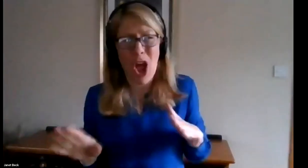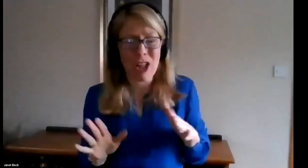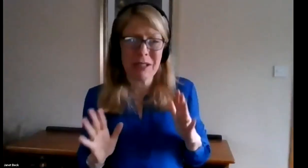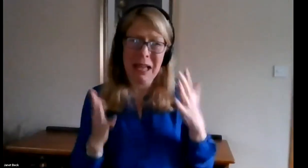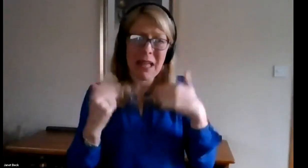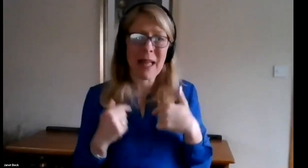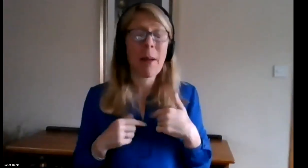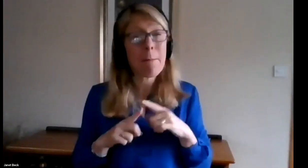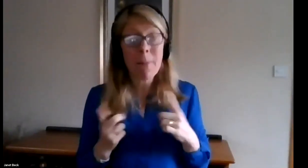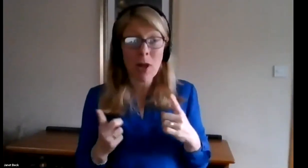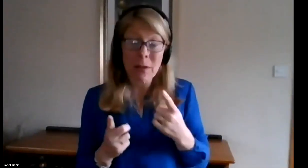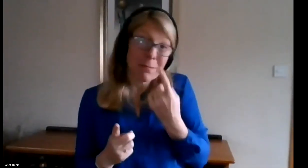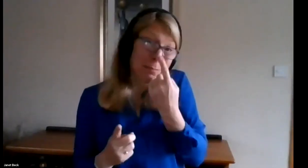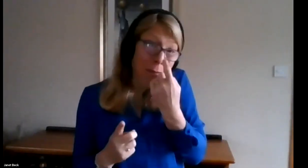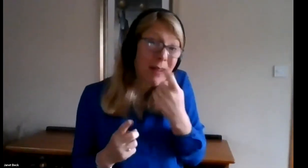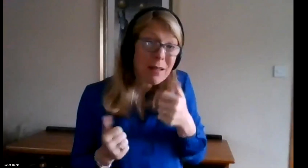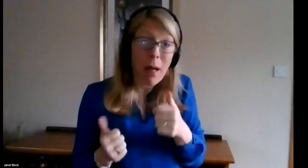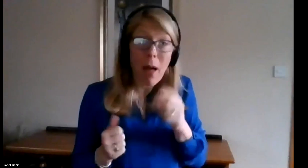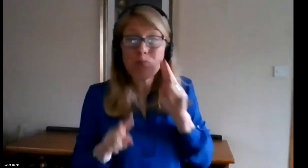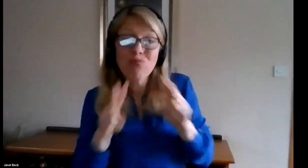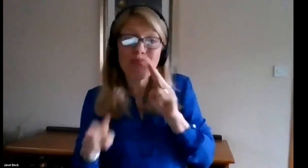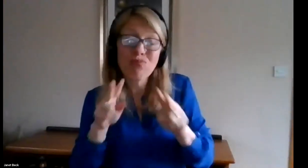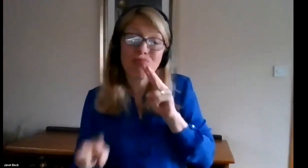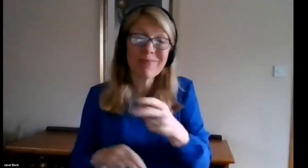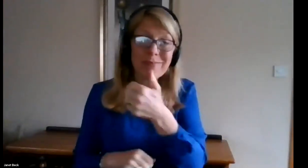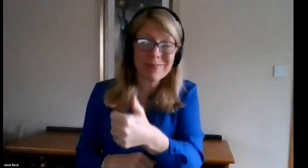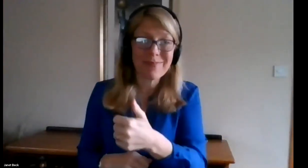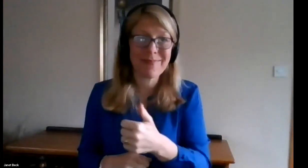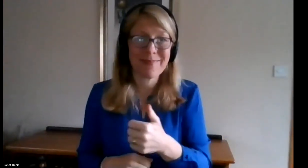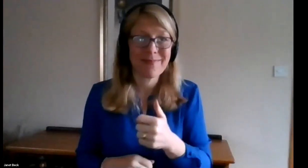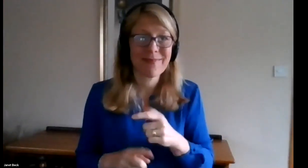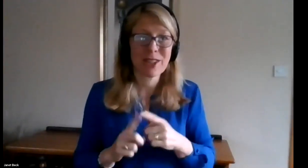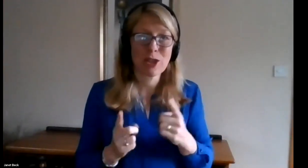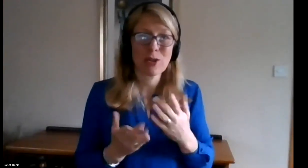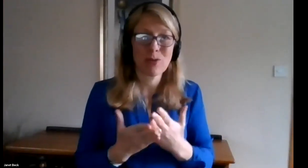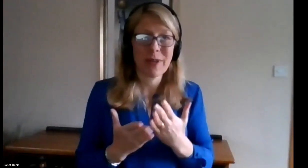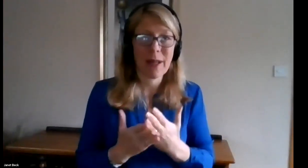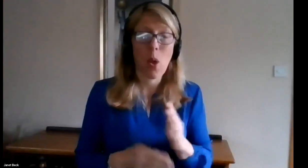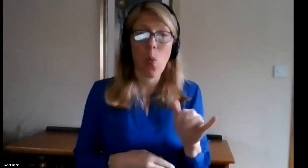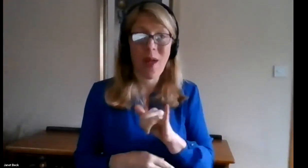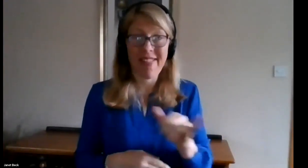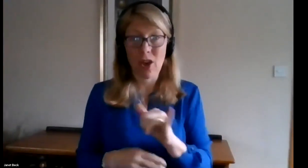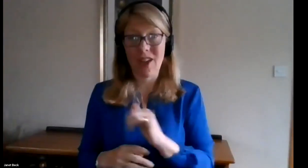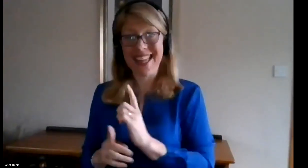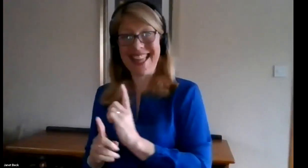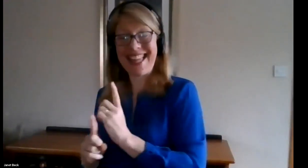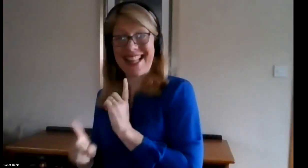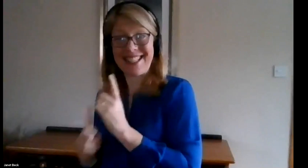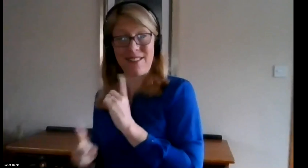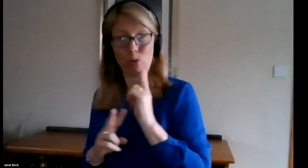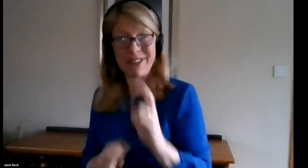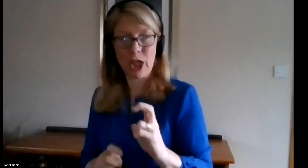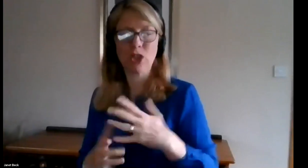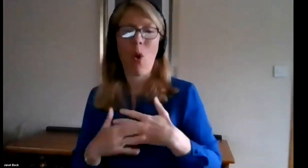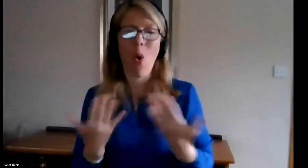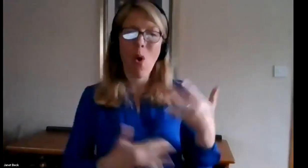which we should embrace. But at the same time, fundamentally, any question of method is a pragmatic question. It's a question of what is it that you're